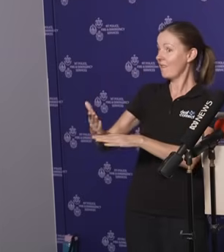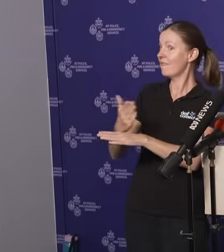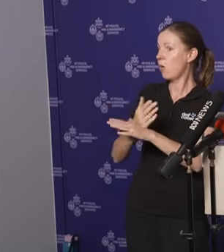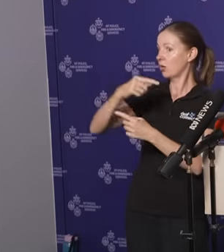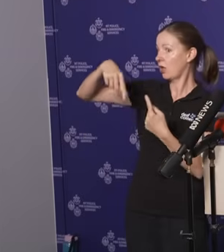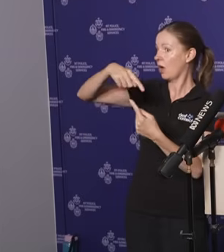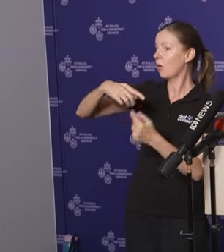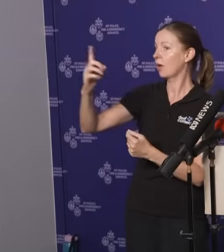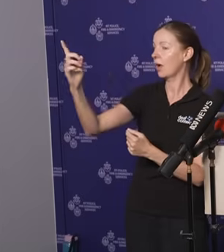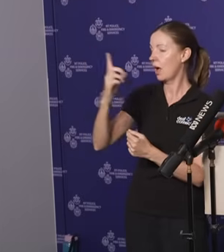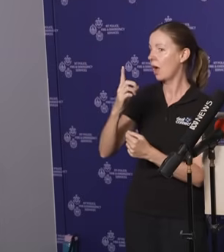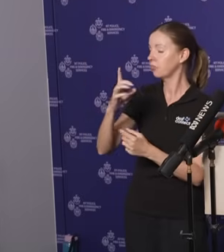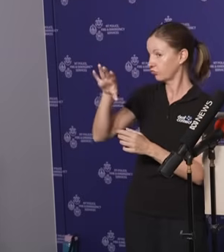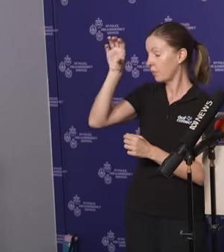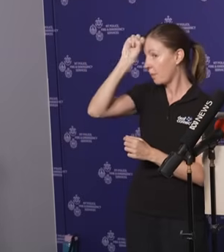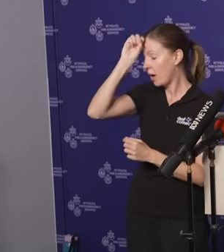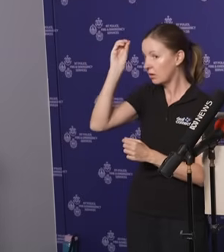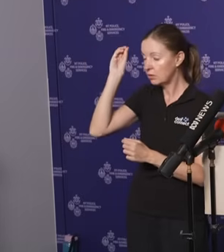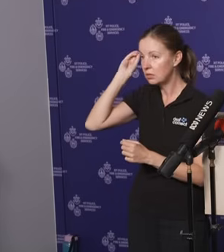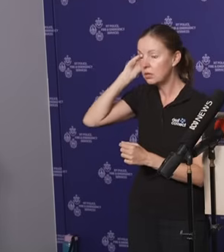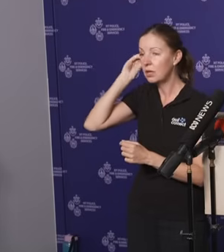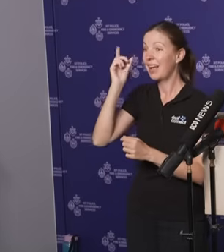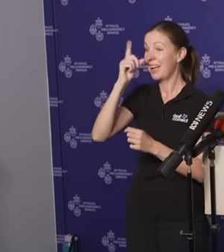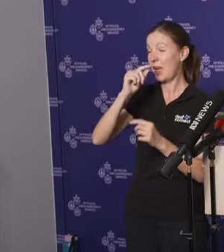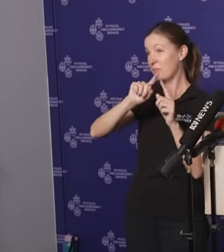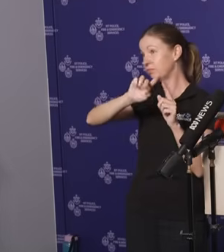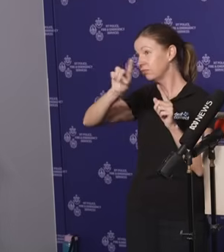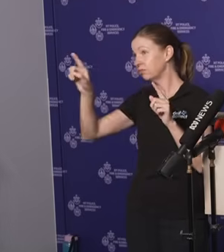cyclone hits, and that could extend as far east as Groote Island.